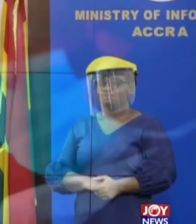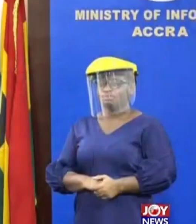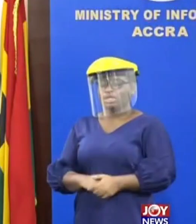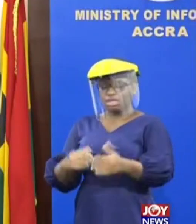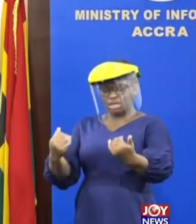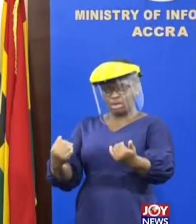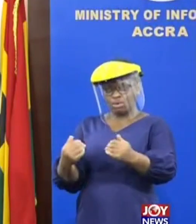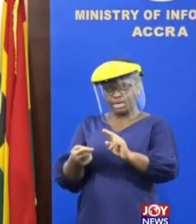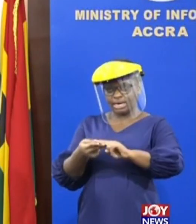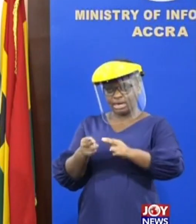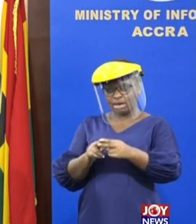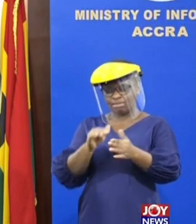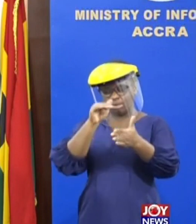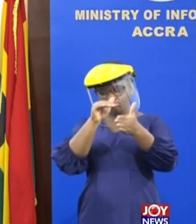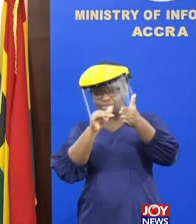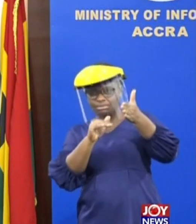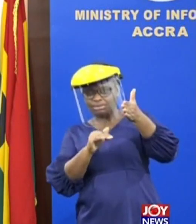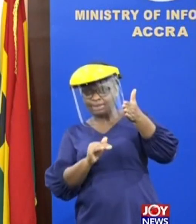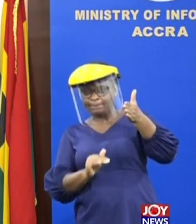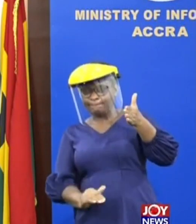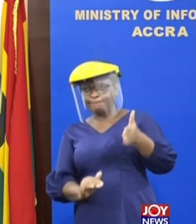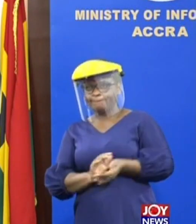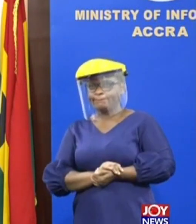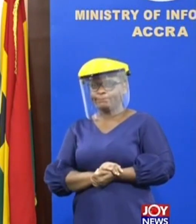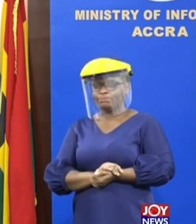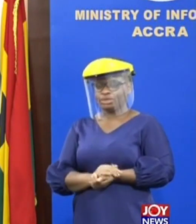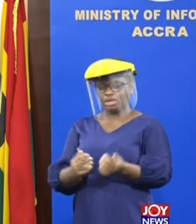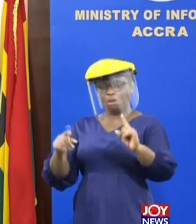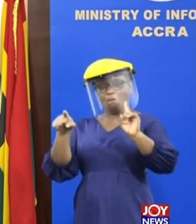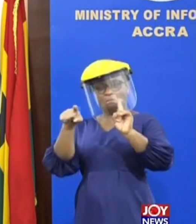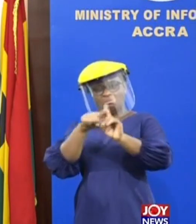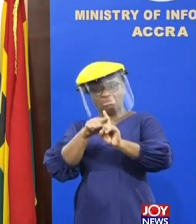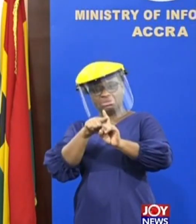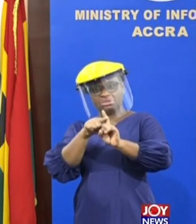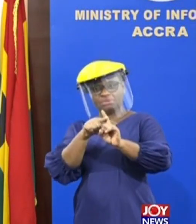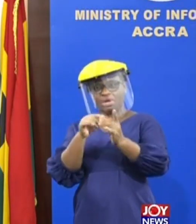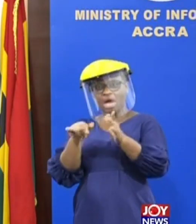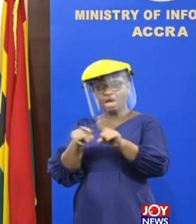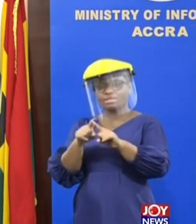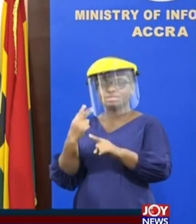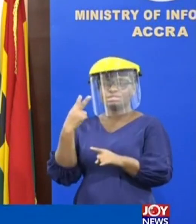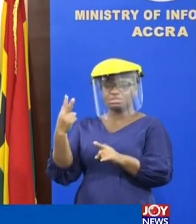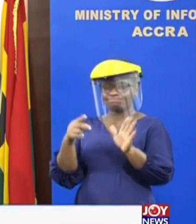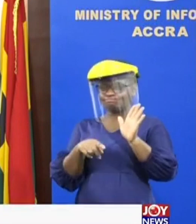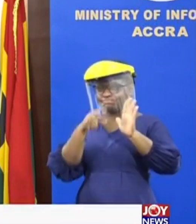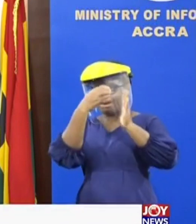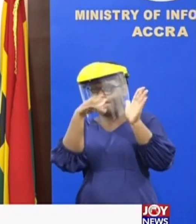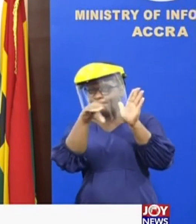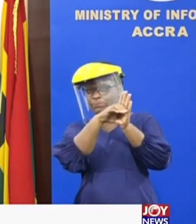The breakdown of the active cases, as you can see, Ahafo has